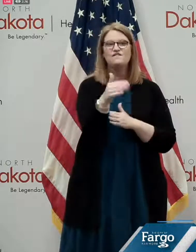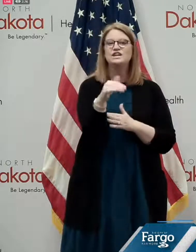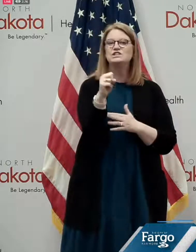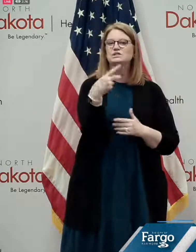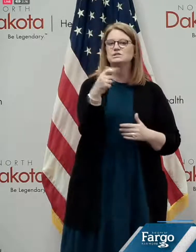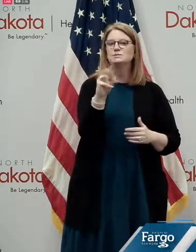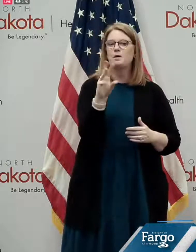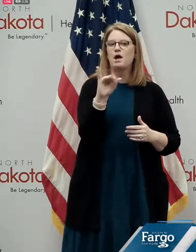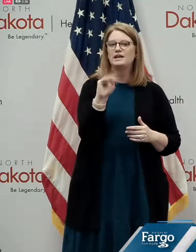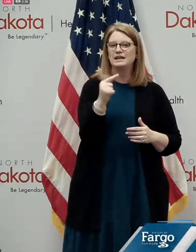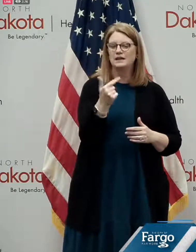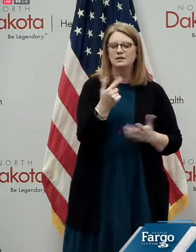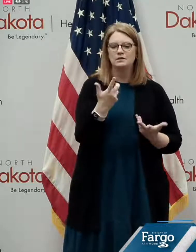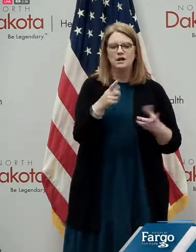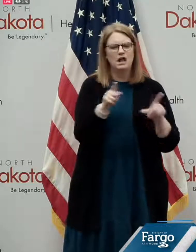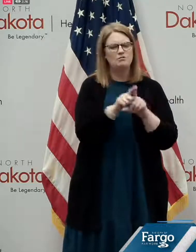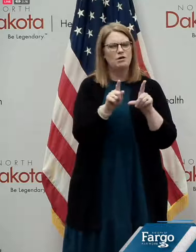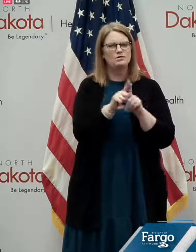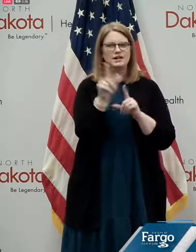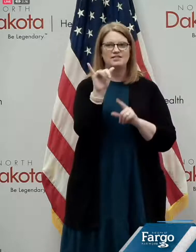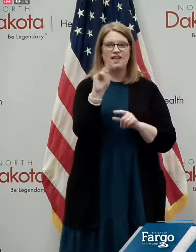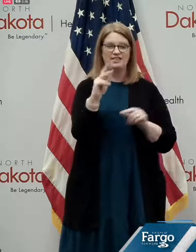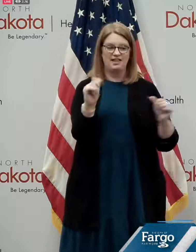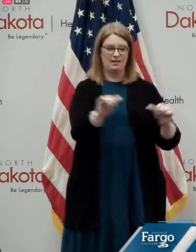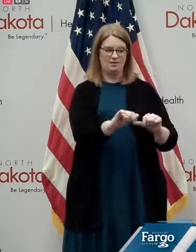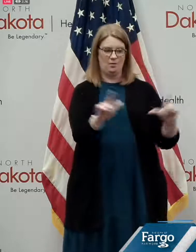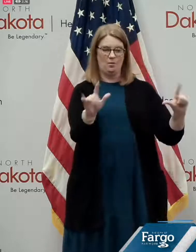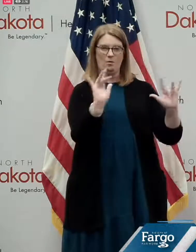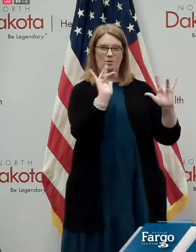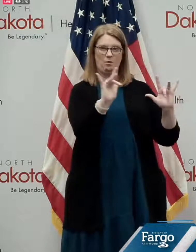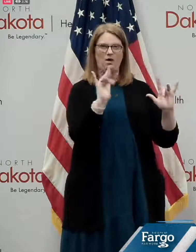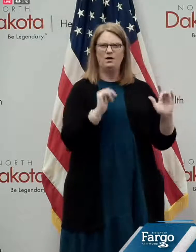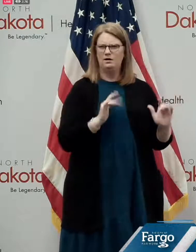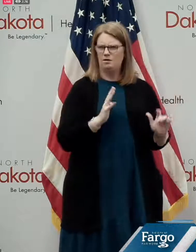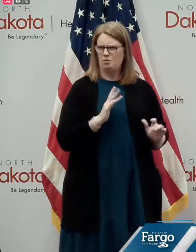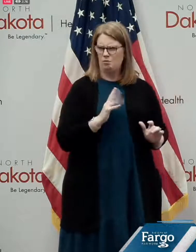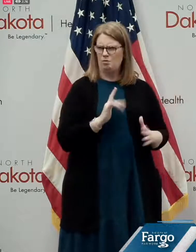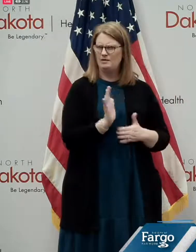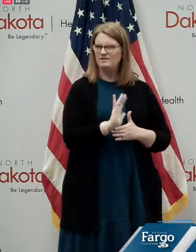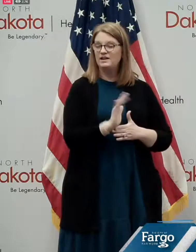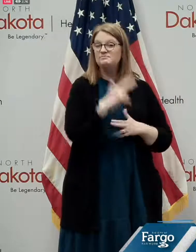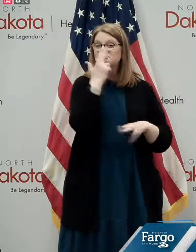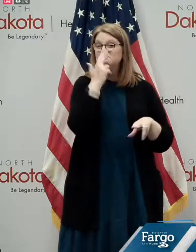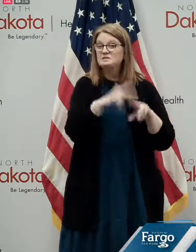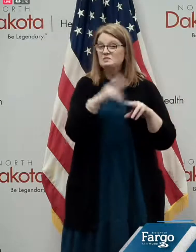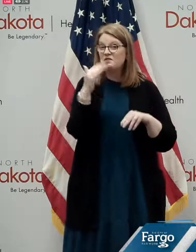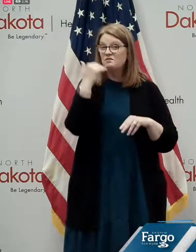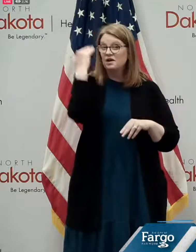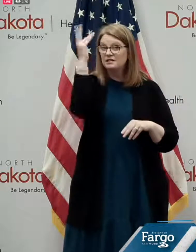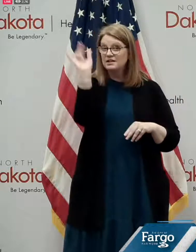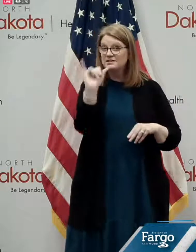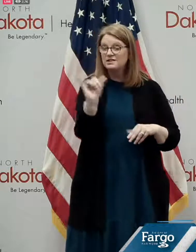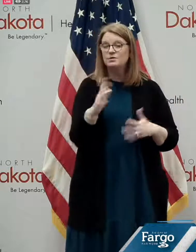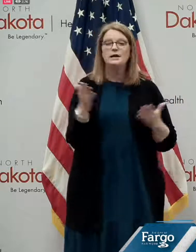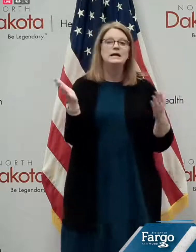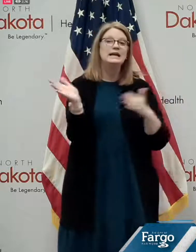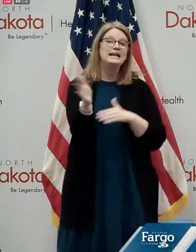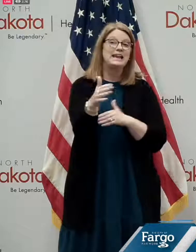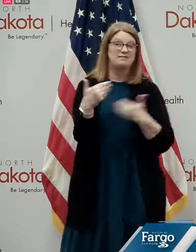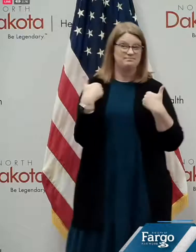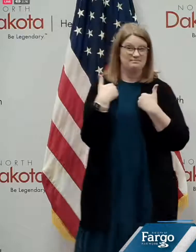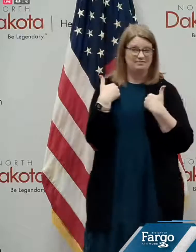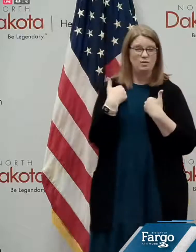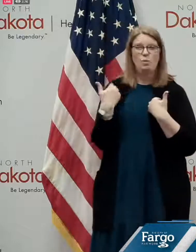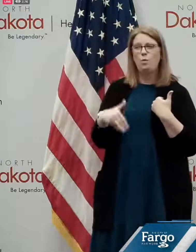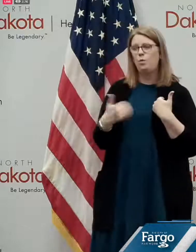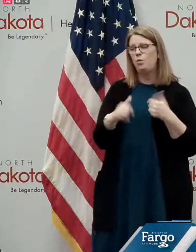we get that link up because you're not going to want to miss that video. Fun for adults to watch as well. Game and Fish has been hard at work